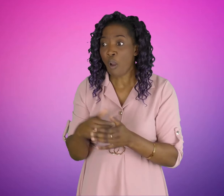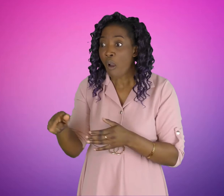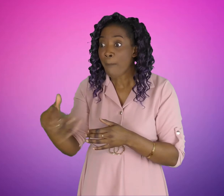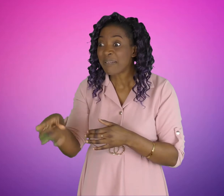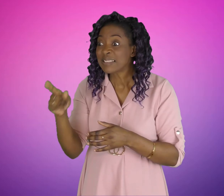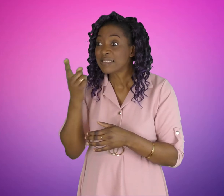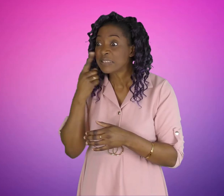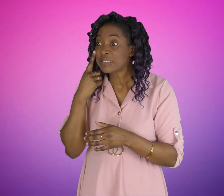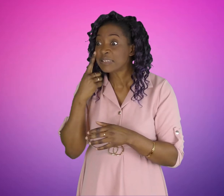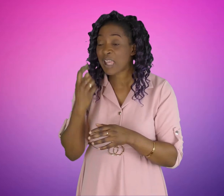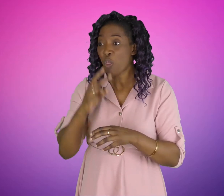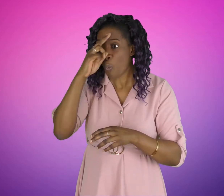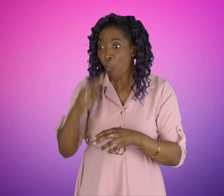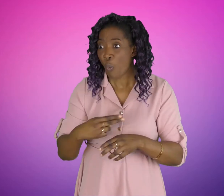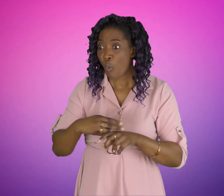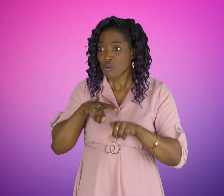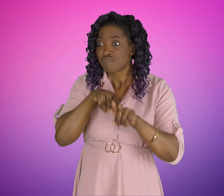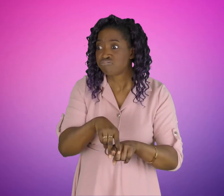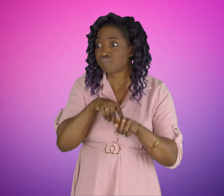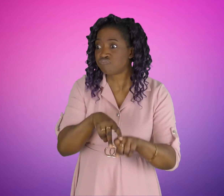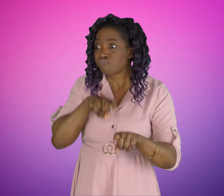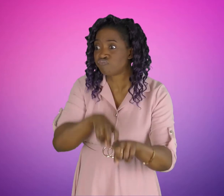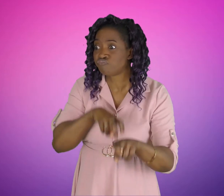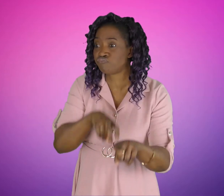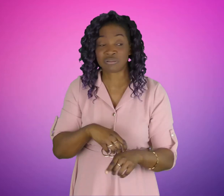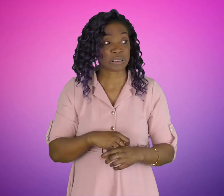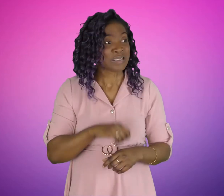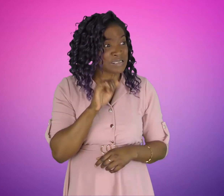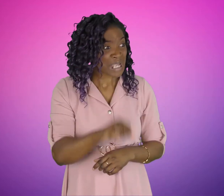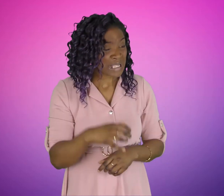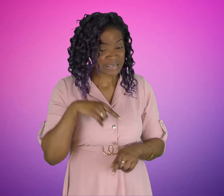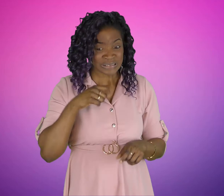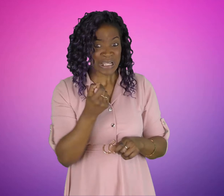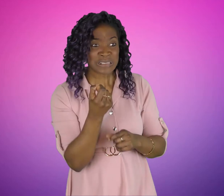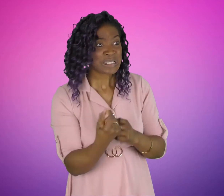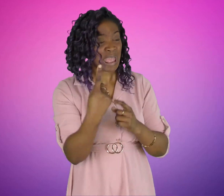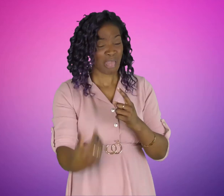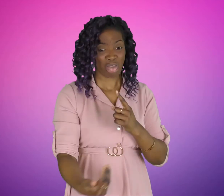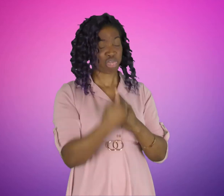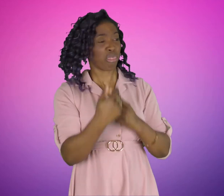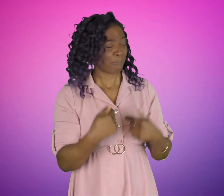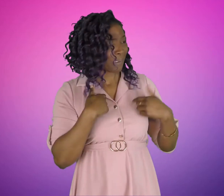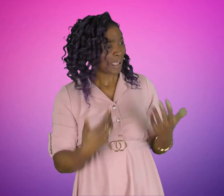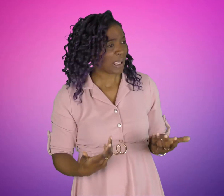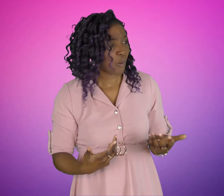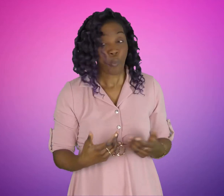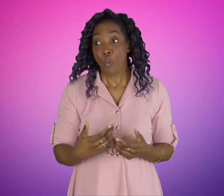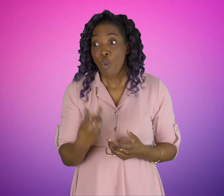Now, it's nothing, Cheryl, all right? Here, did you see that big trap on its way up the hill? I did. It nearly run me down, that